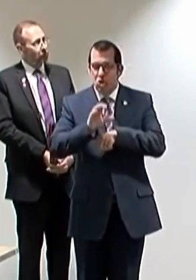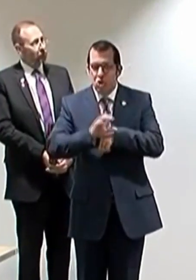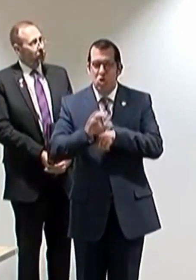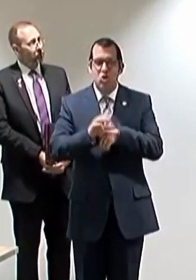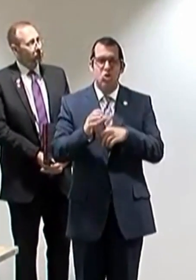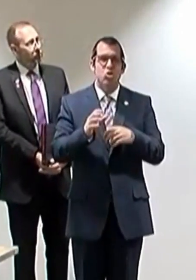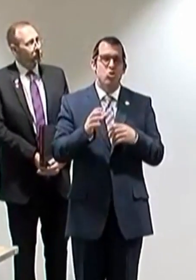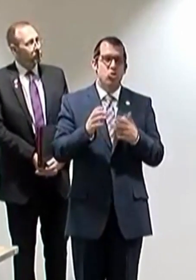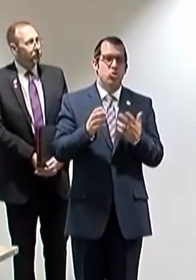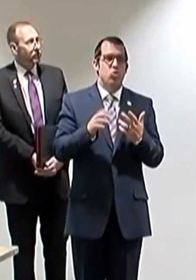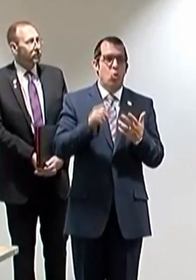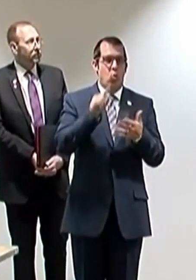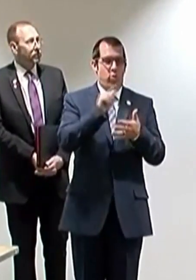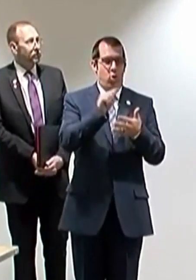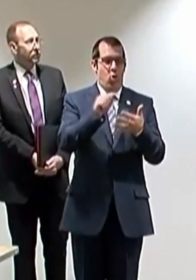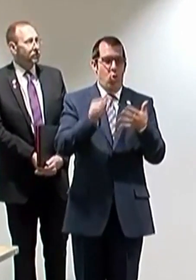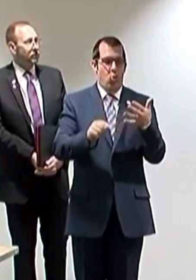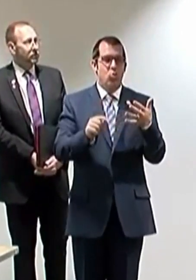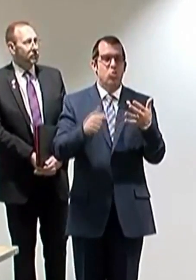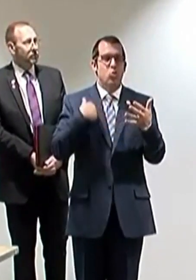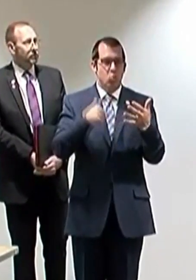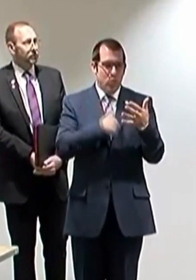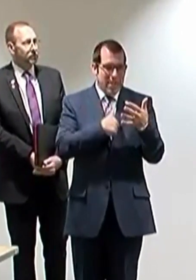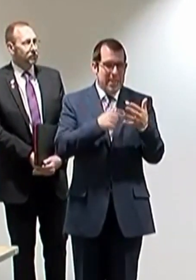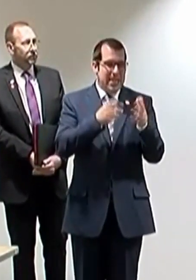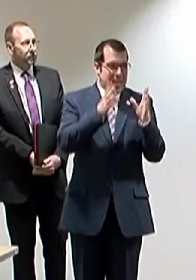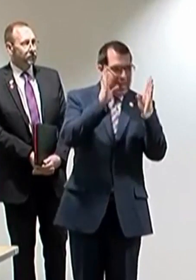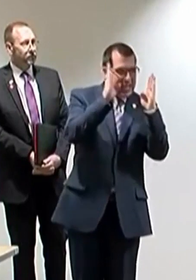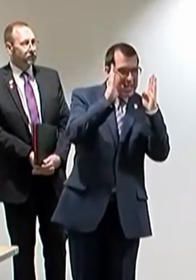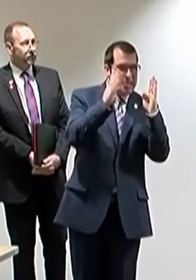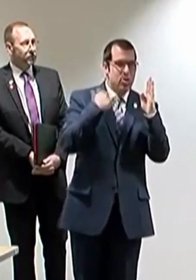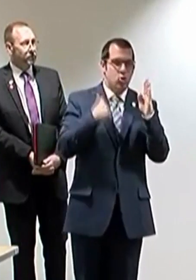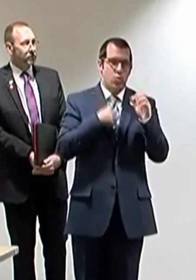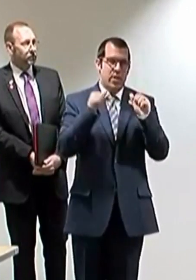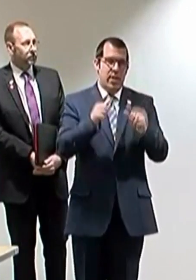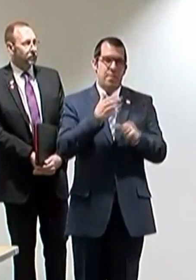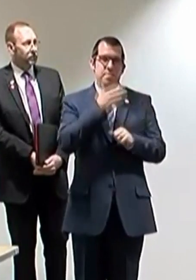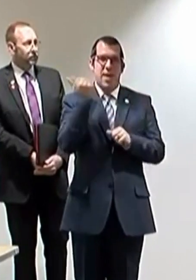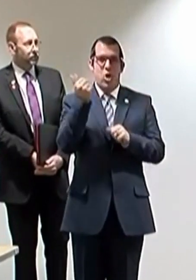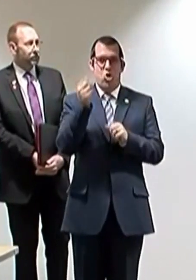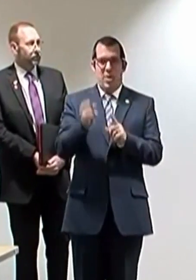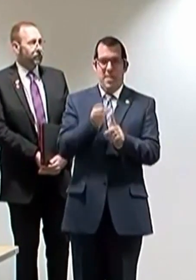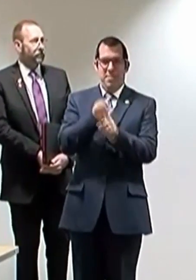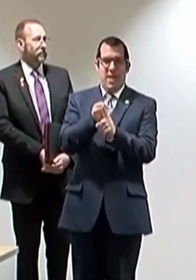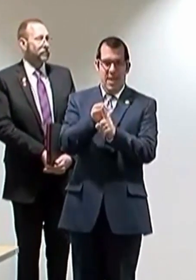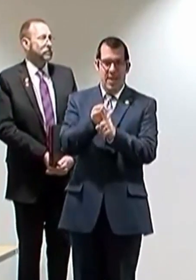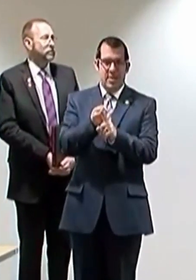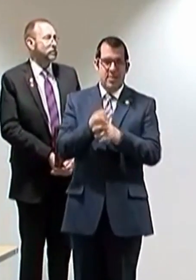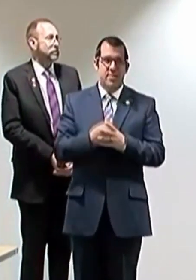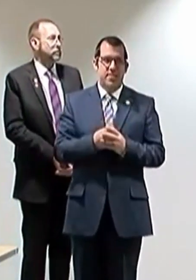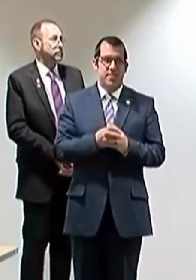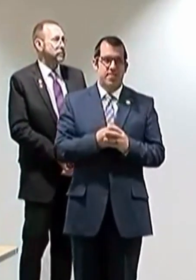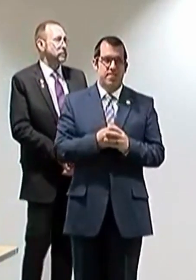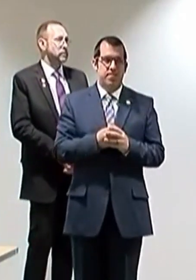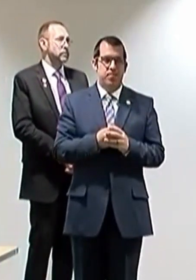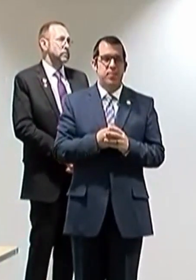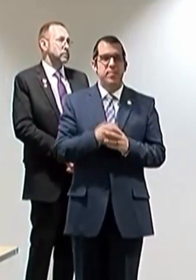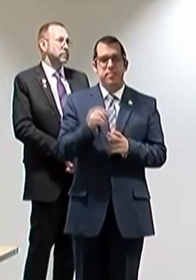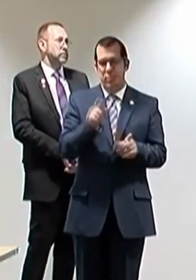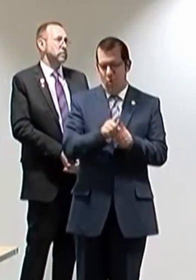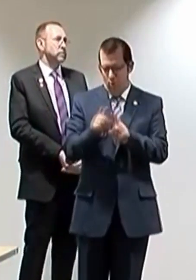And so those are ways that we listen that we can have a better impact. It is also